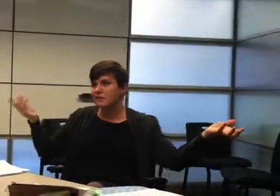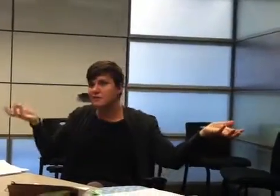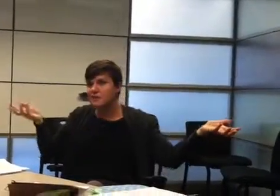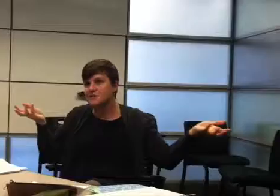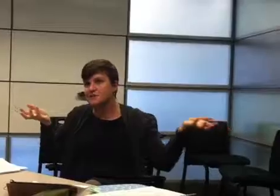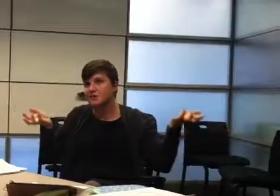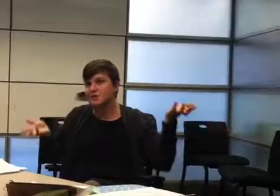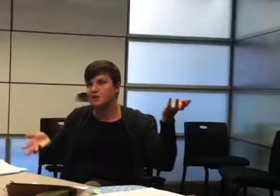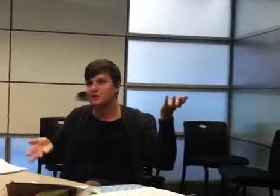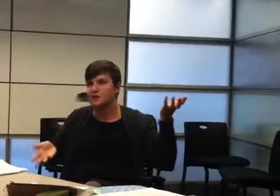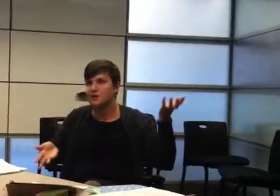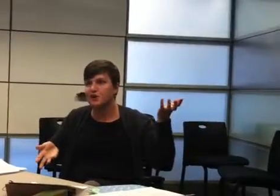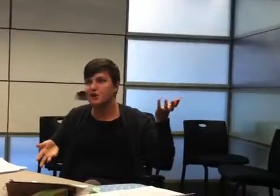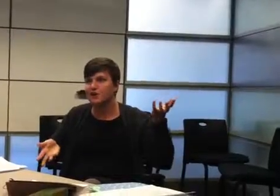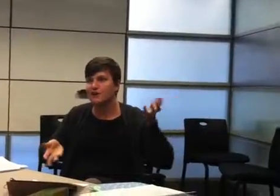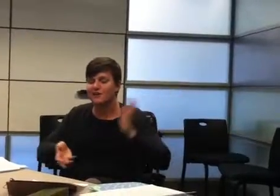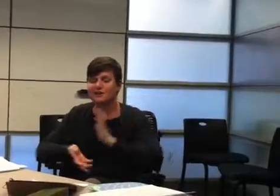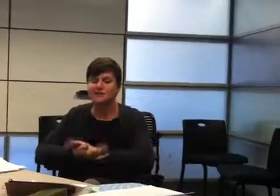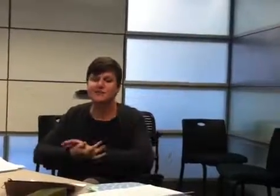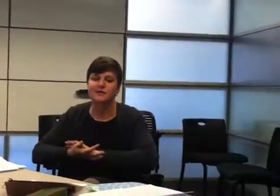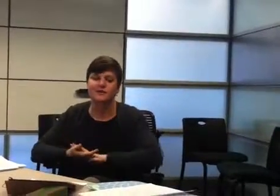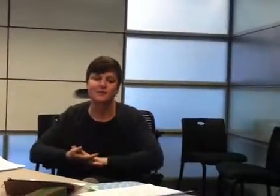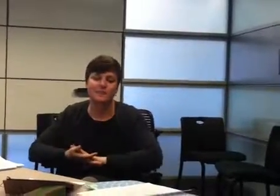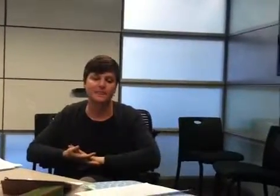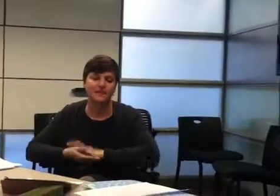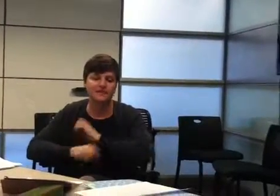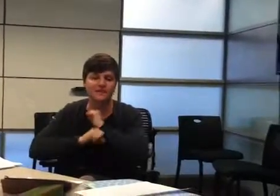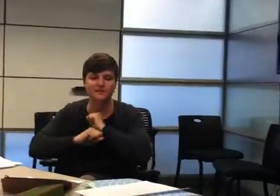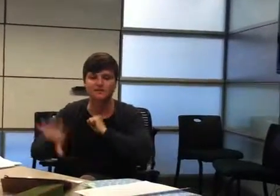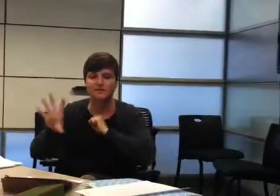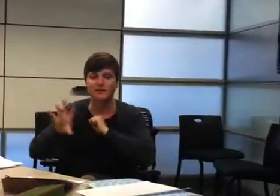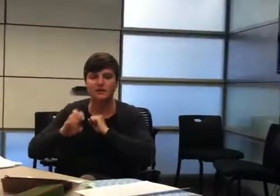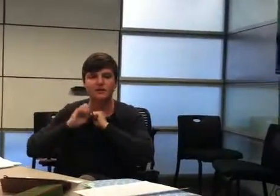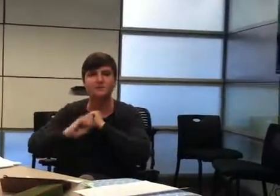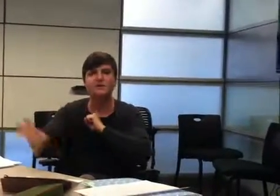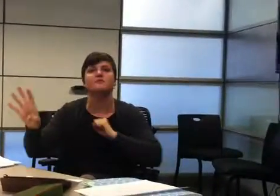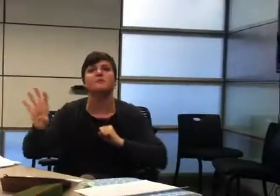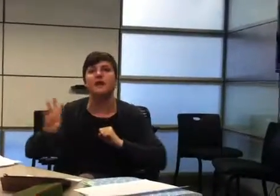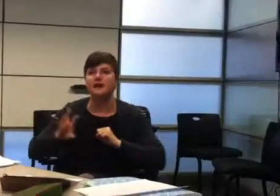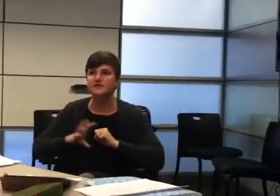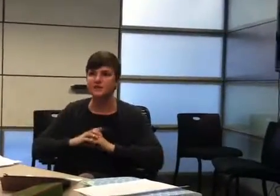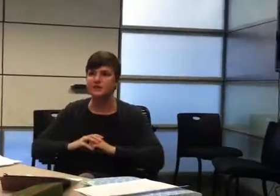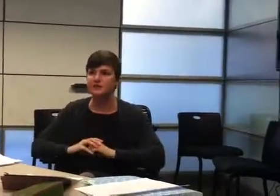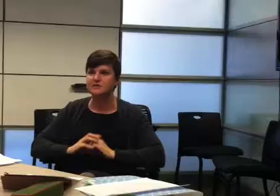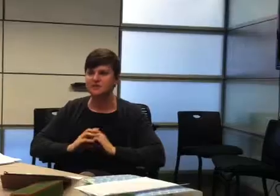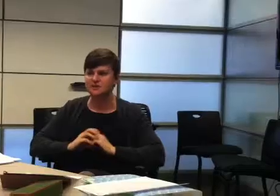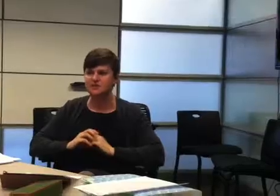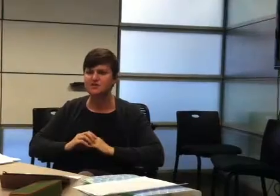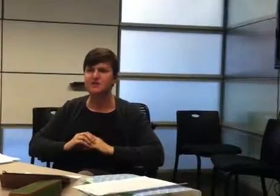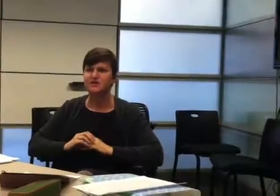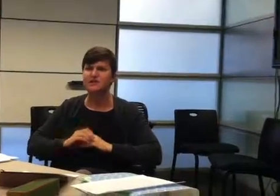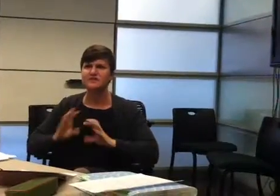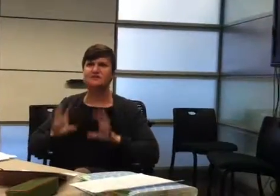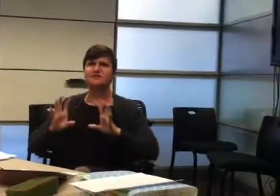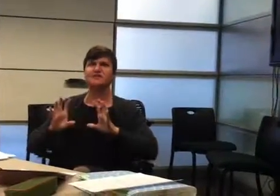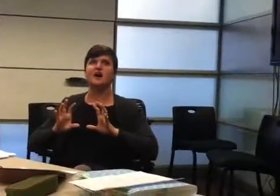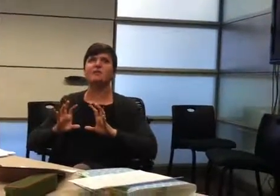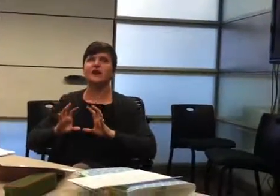Because that's what we're here for. So that's kind of a little bit of my bag of tricks. It was kind of interesting to try and stop